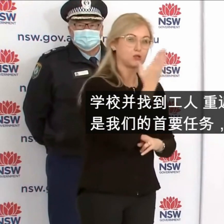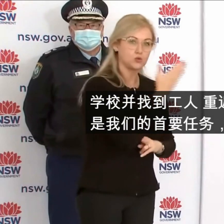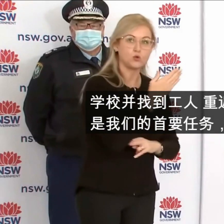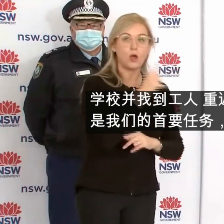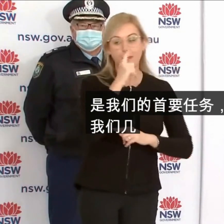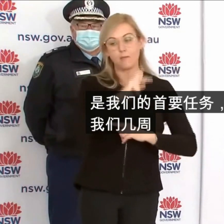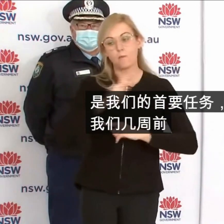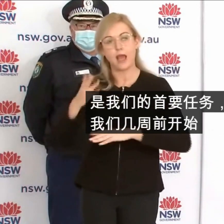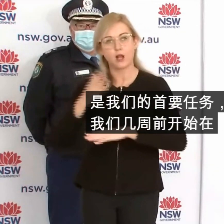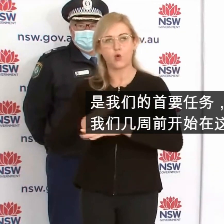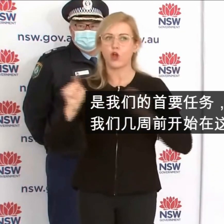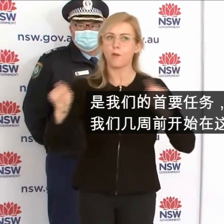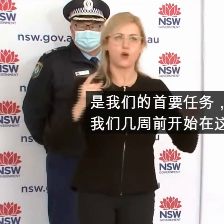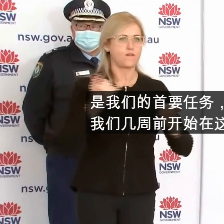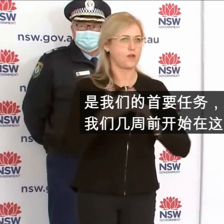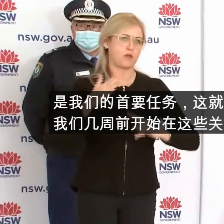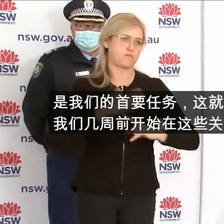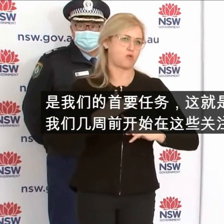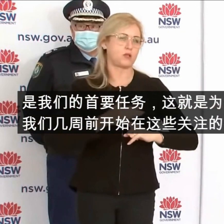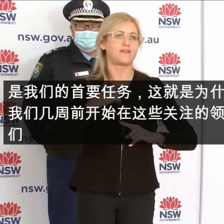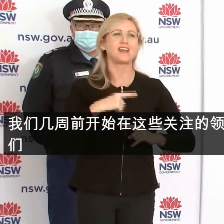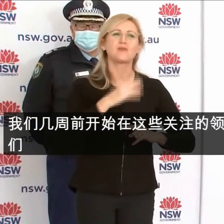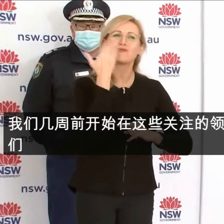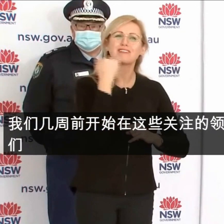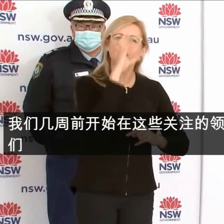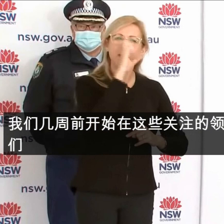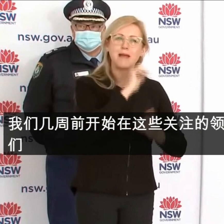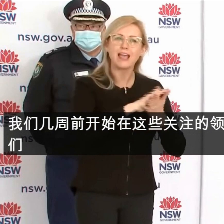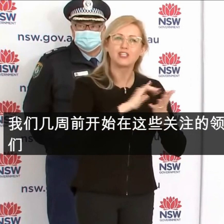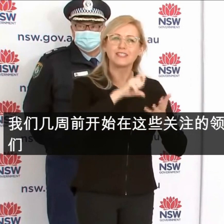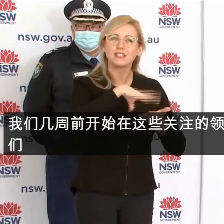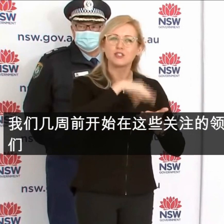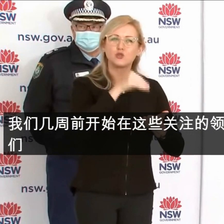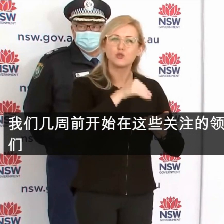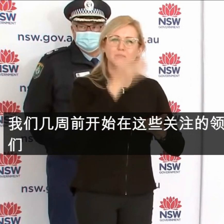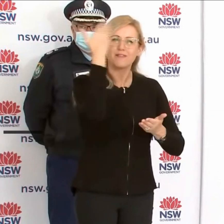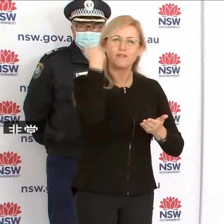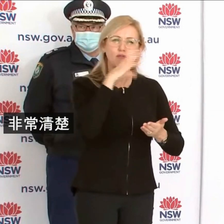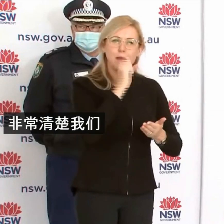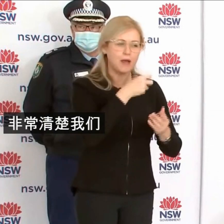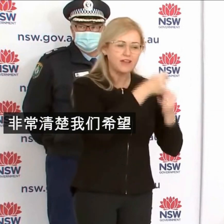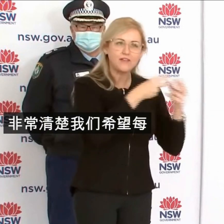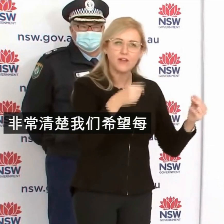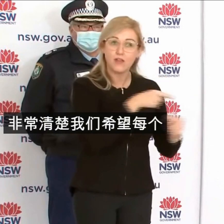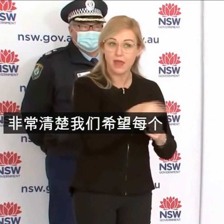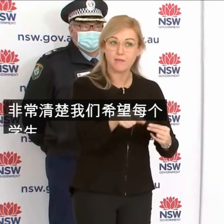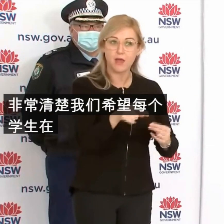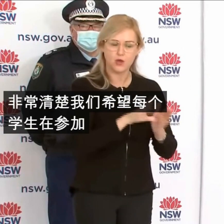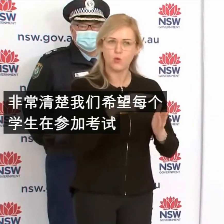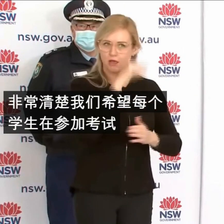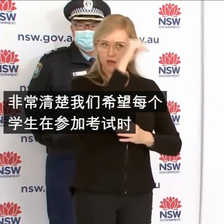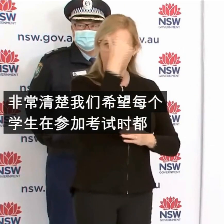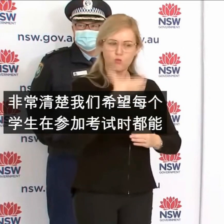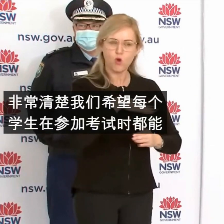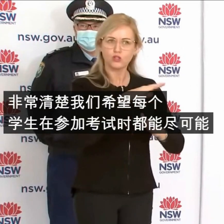is why we started vaccinating HSC students in those areas of concern some weeks ago, knowing full well that we want every